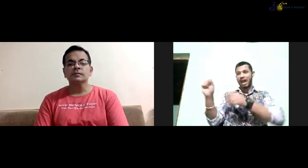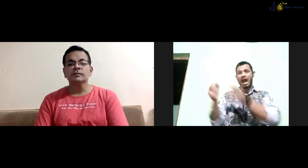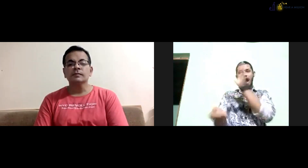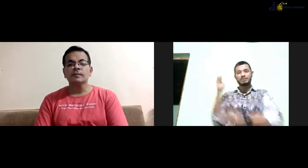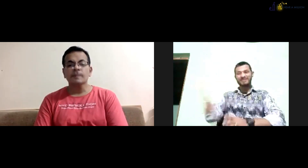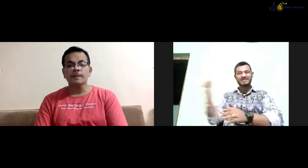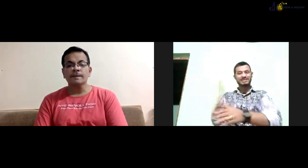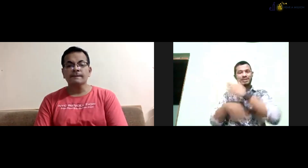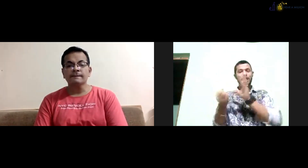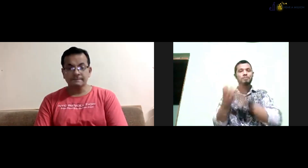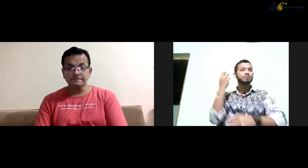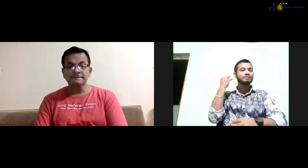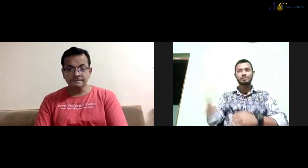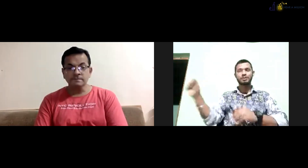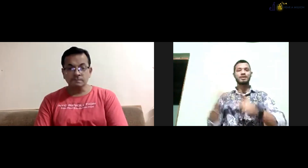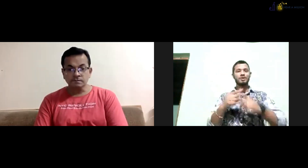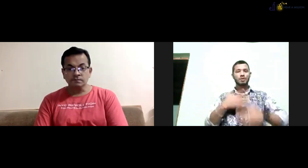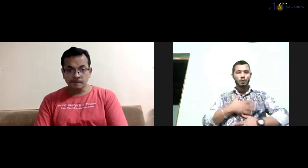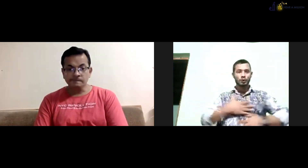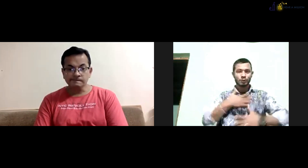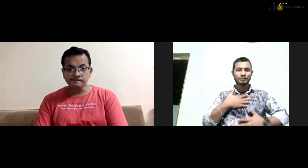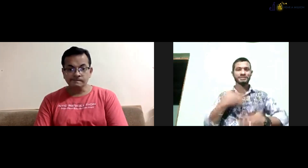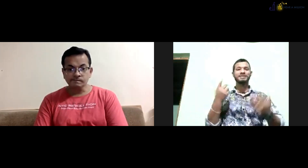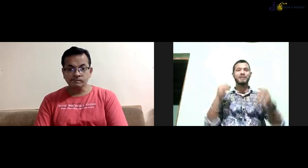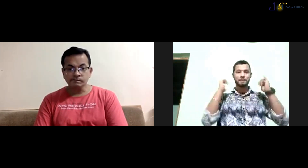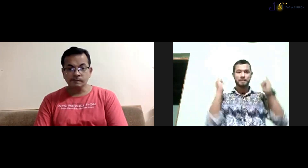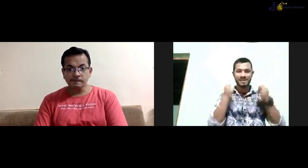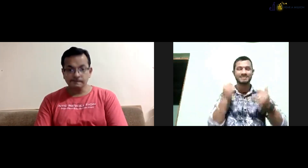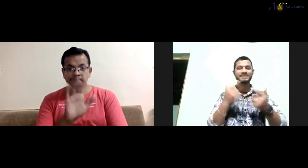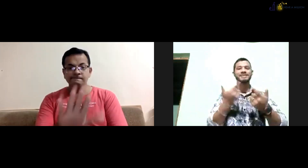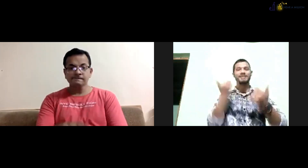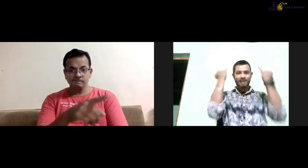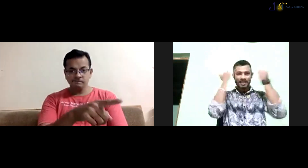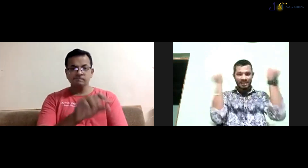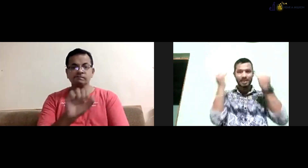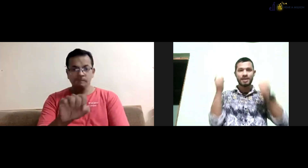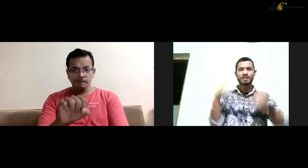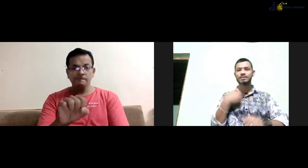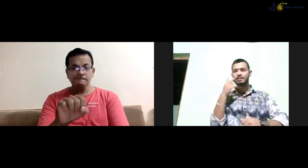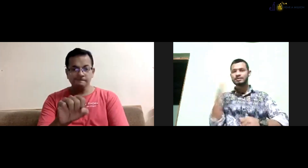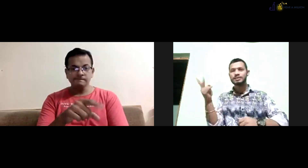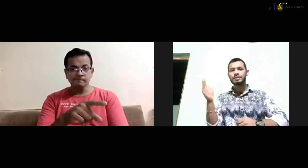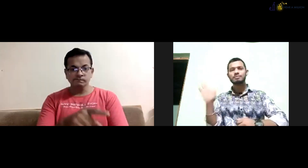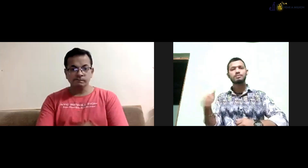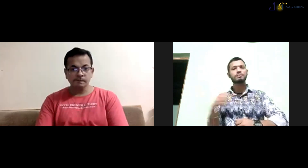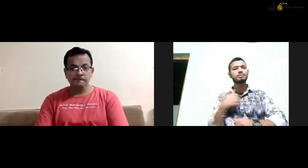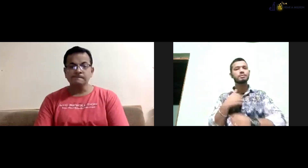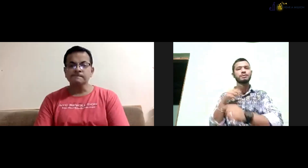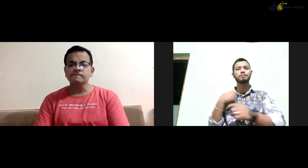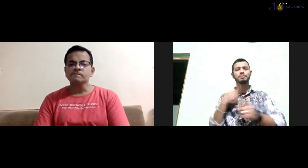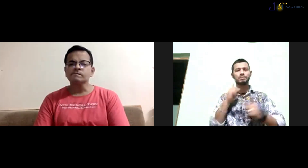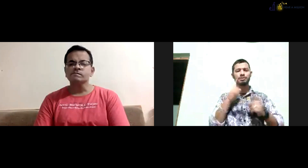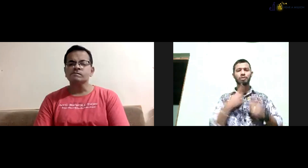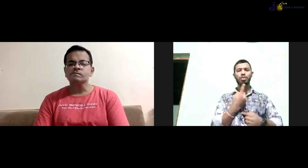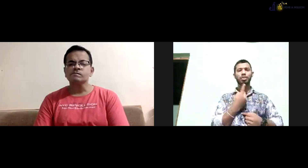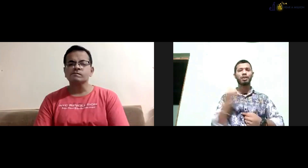get the accessibility for this? As association, we are providing the as hearing association. They are enjoying playing, and they are